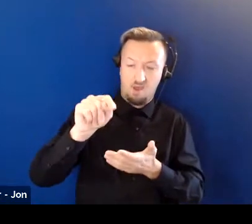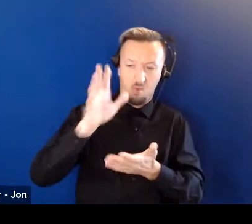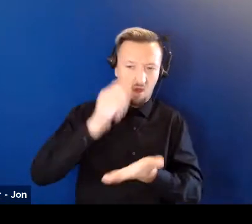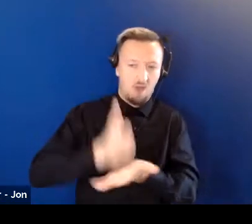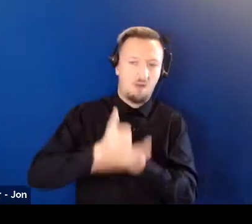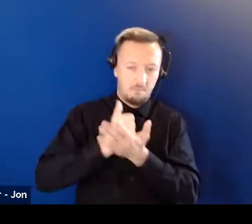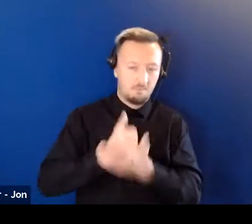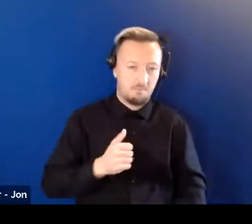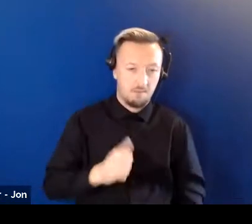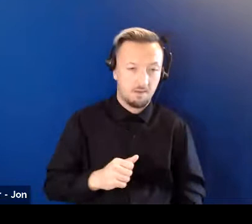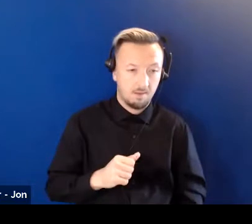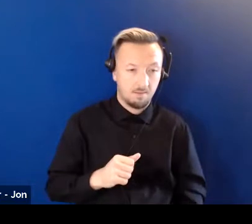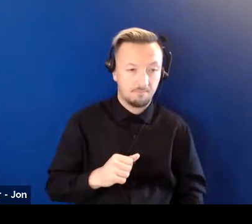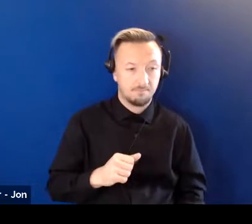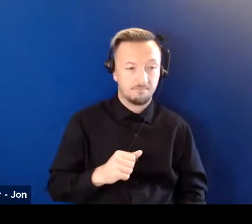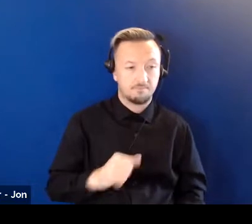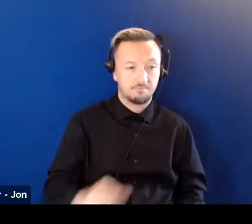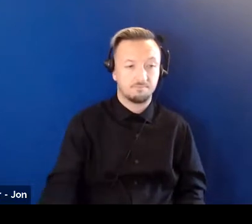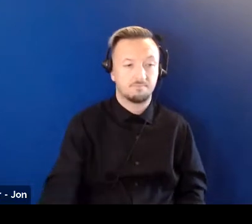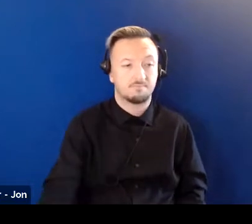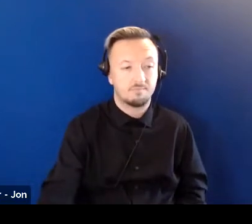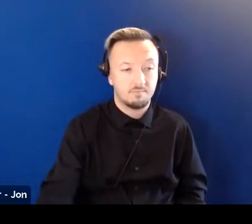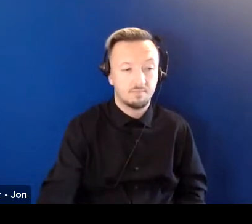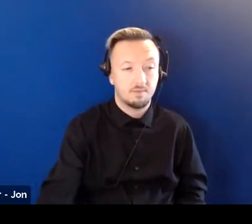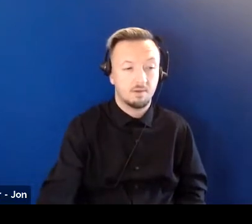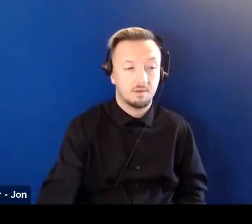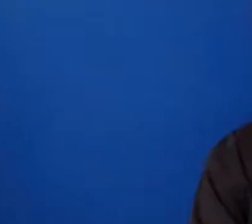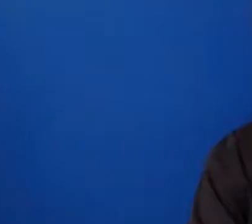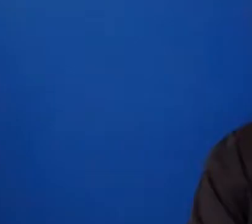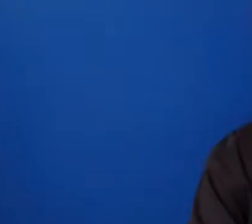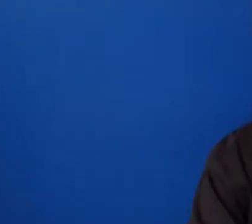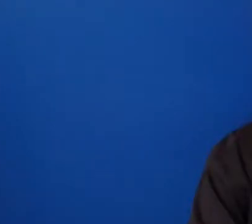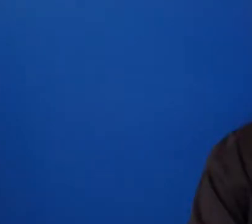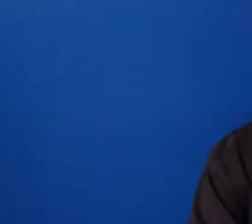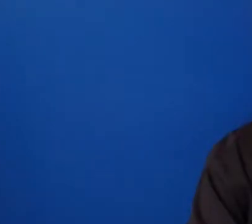Ian. Next, I'd like to go to Linda Taylor.